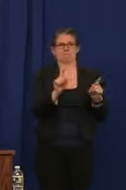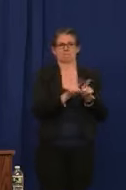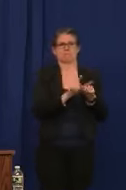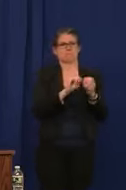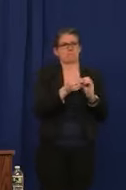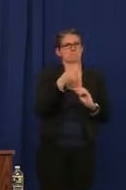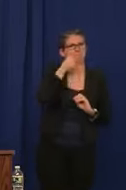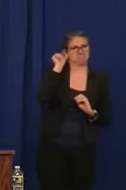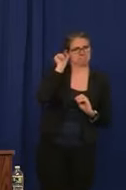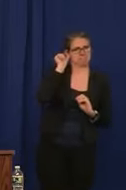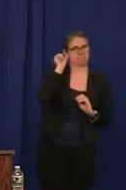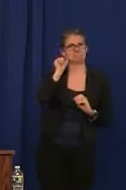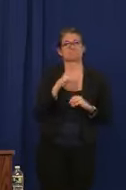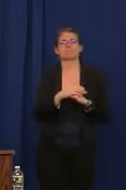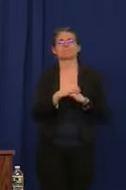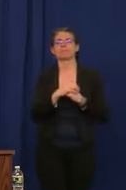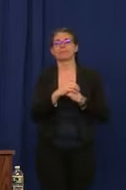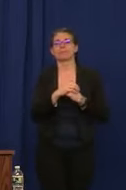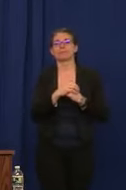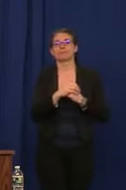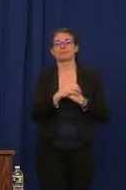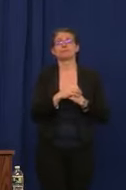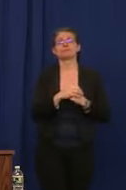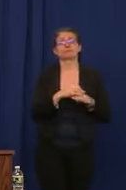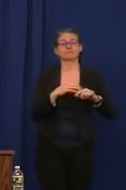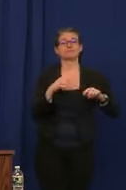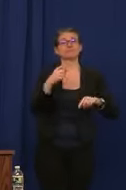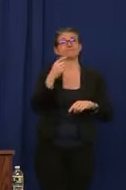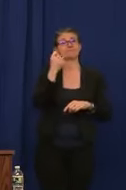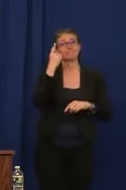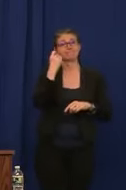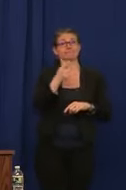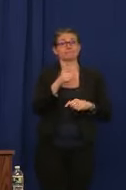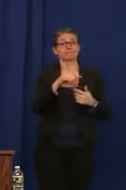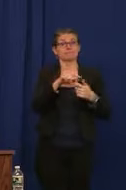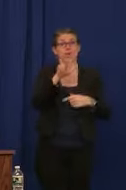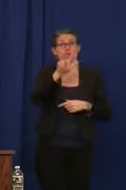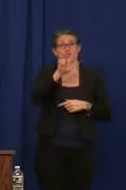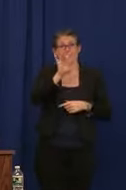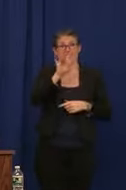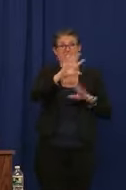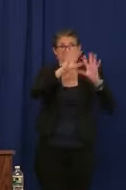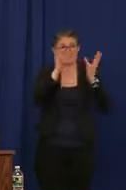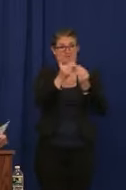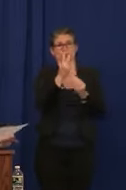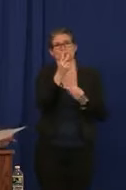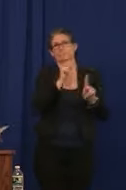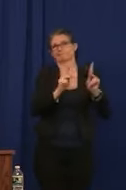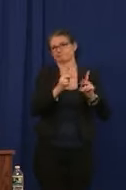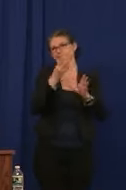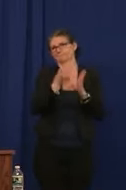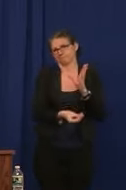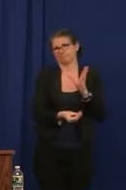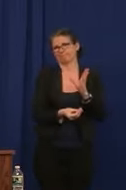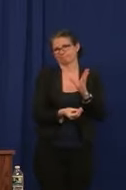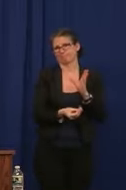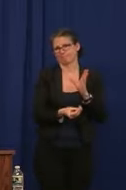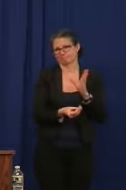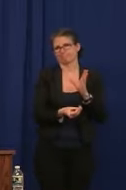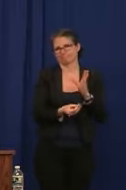Sadly, at Maine Vets, there have been 2 individuals who have passed away. At the Augusta Rehab